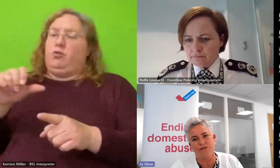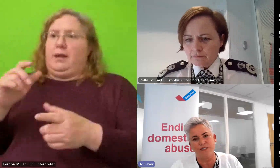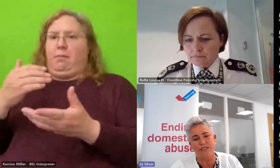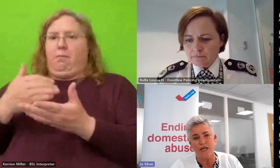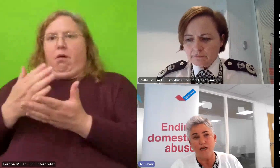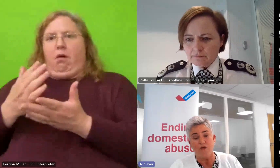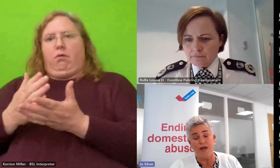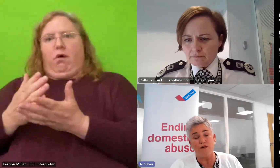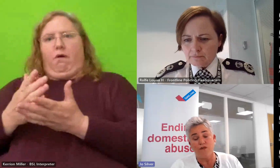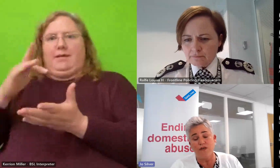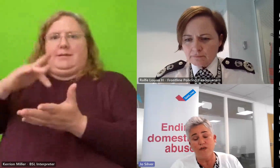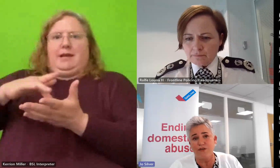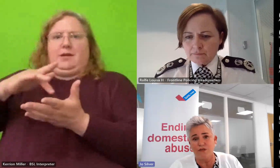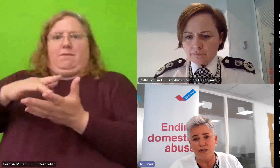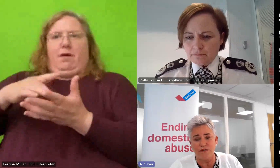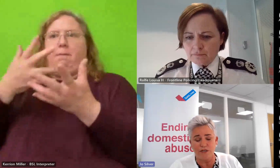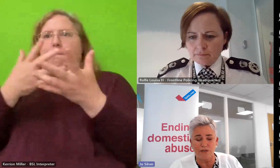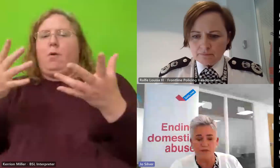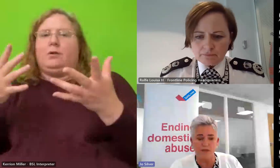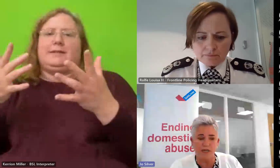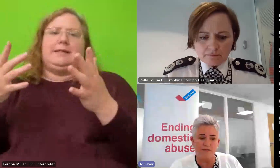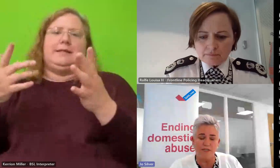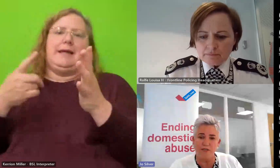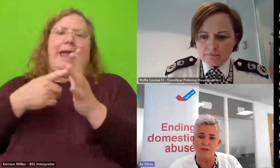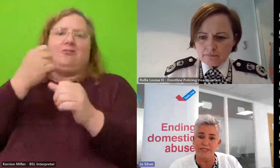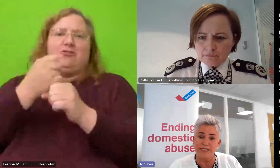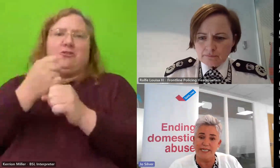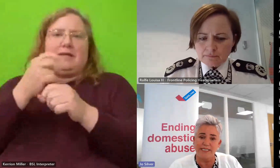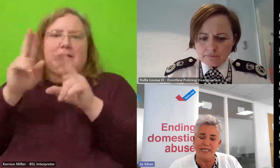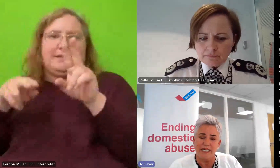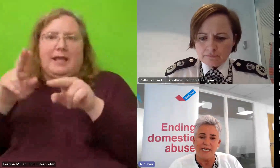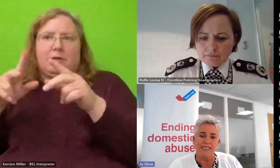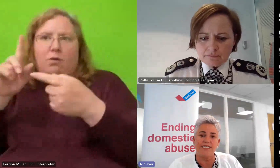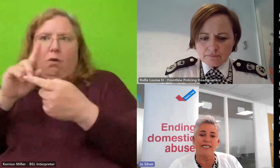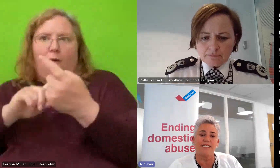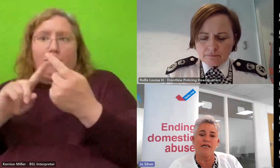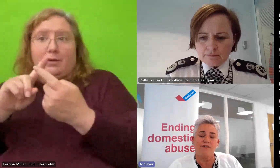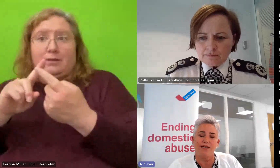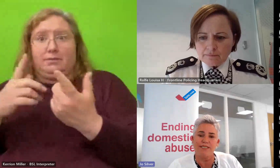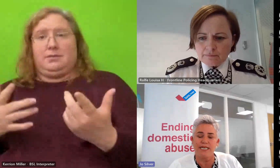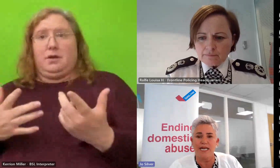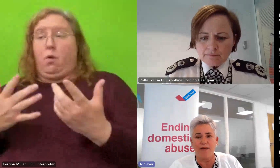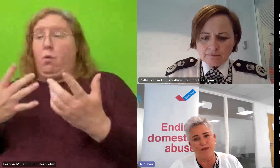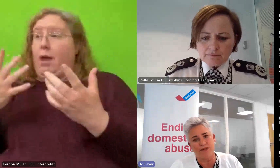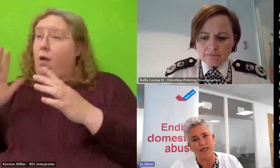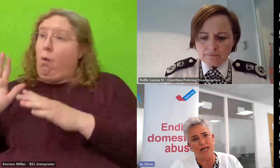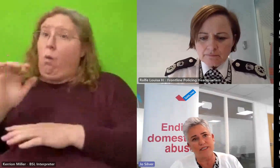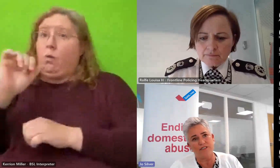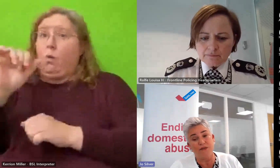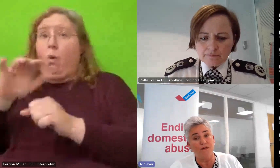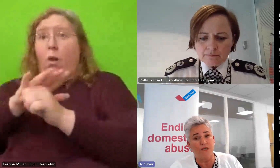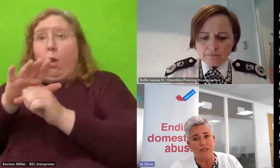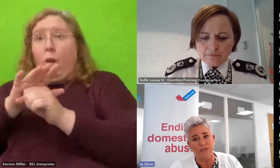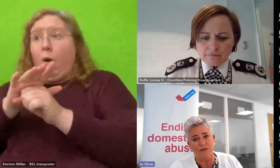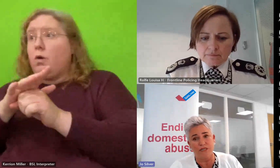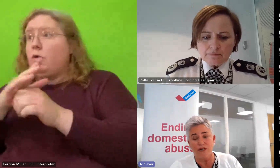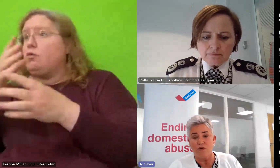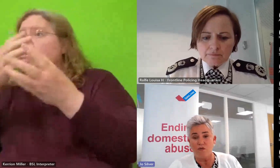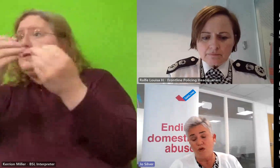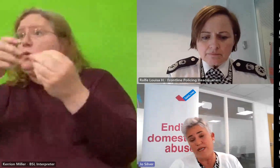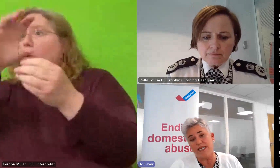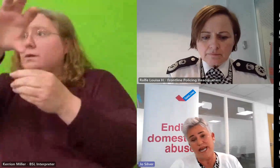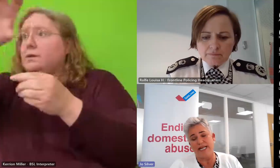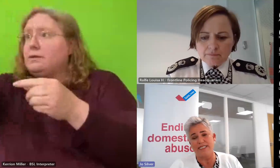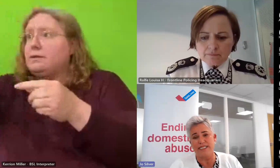assessment conference where all of your local resources sit around a table and focus